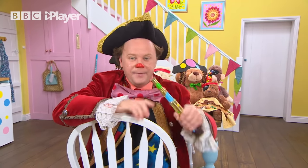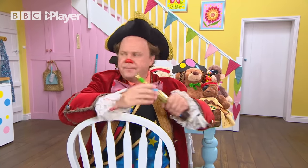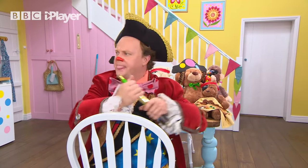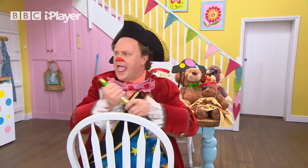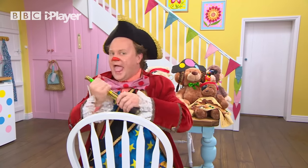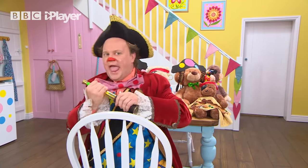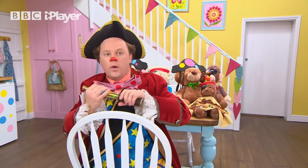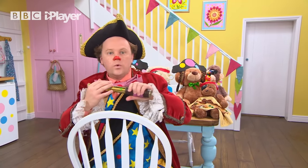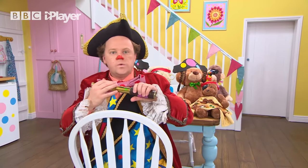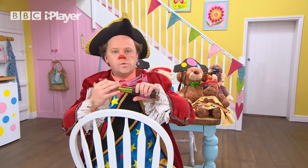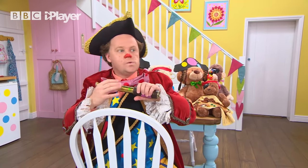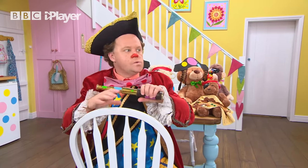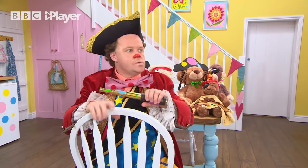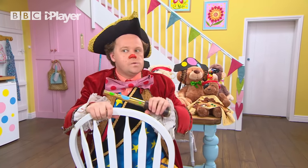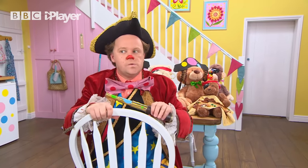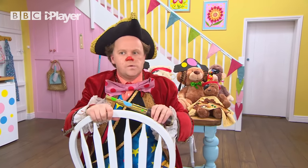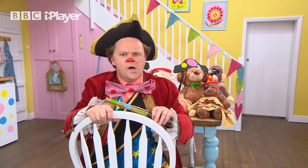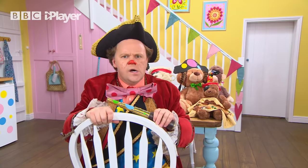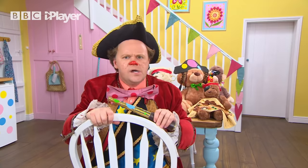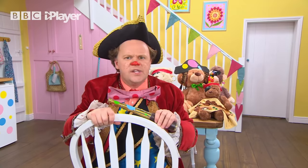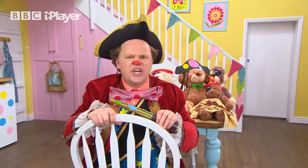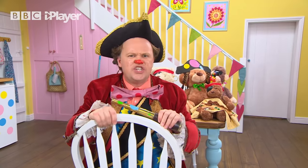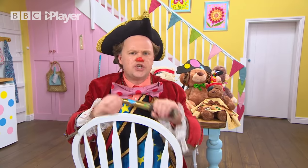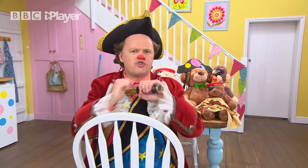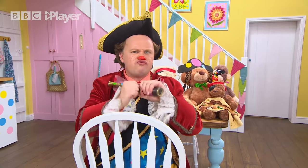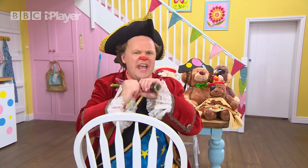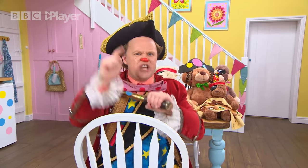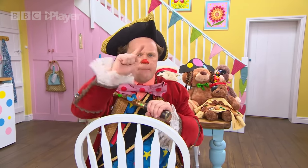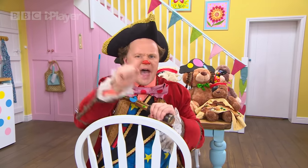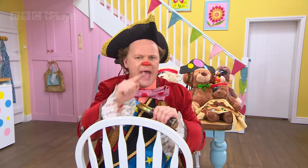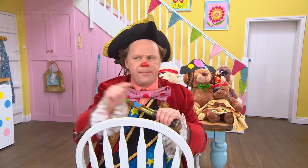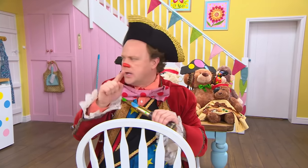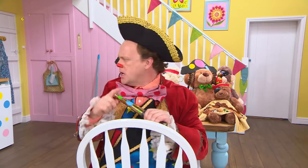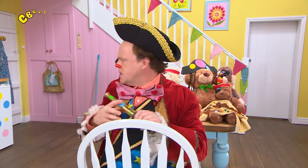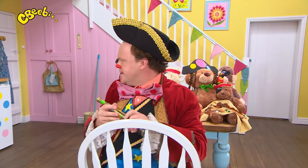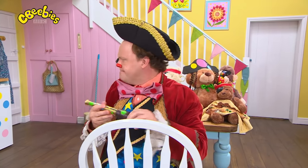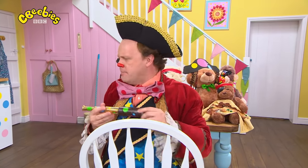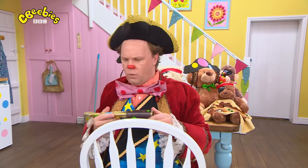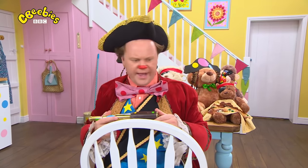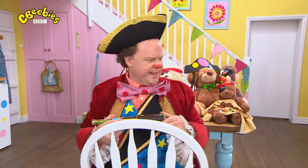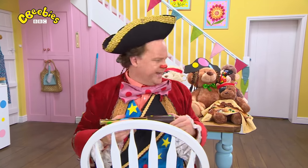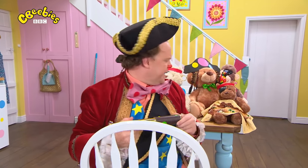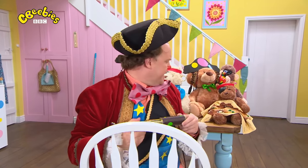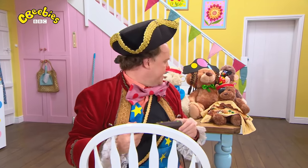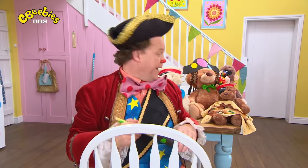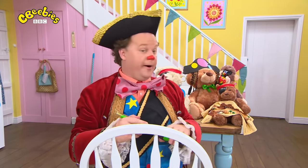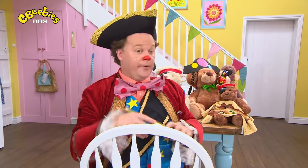tumble do you have the treasure map the treasure map um well i uh oh